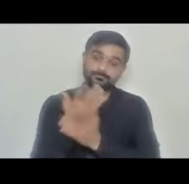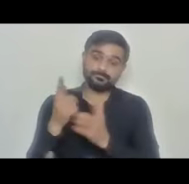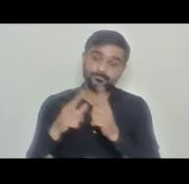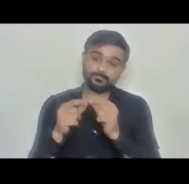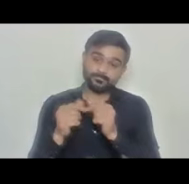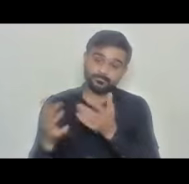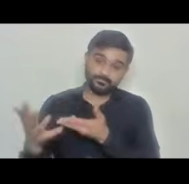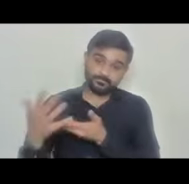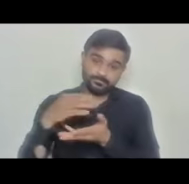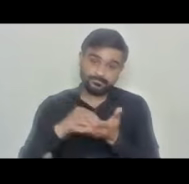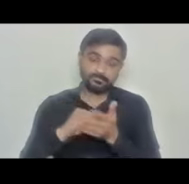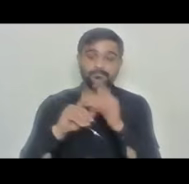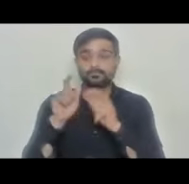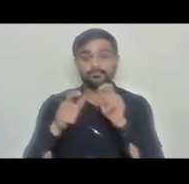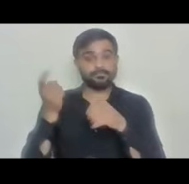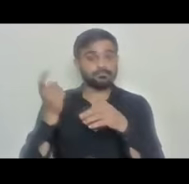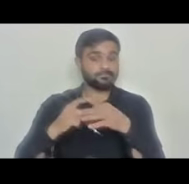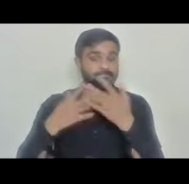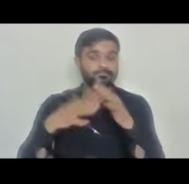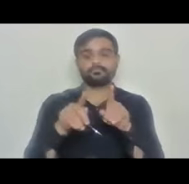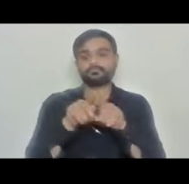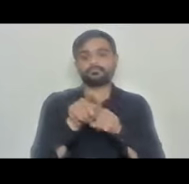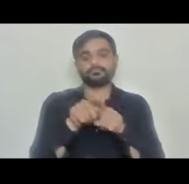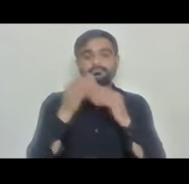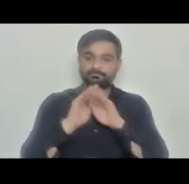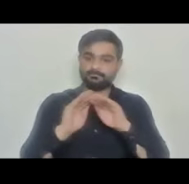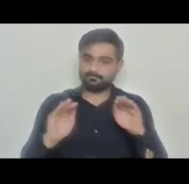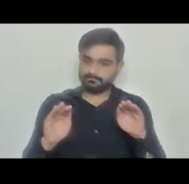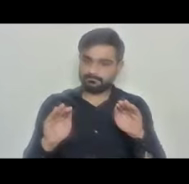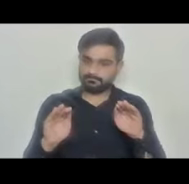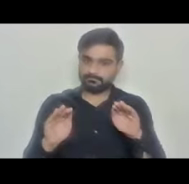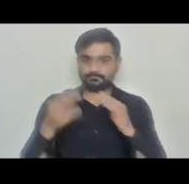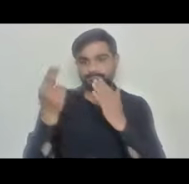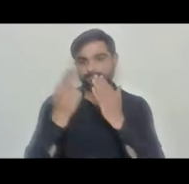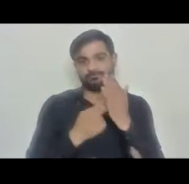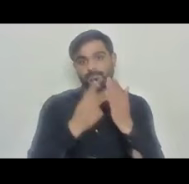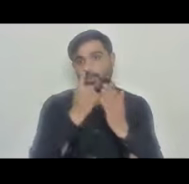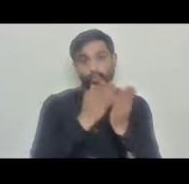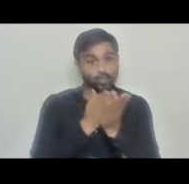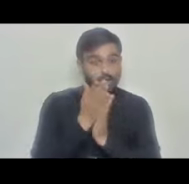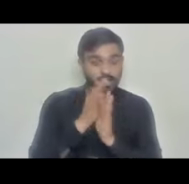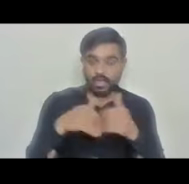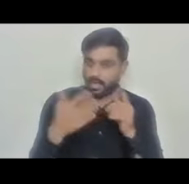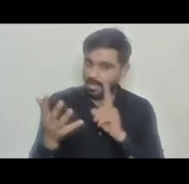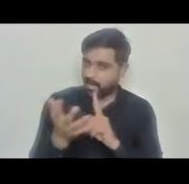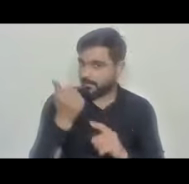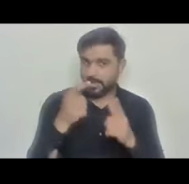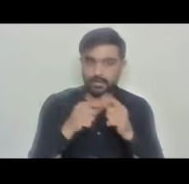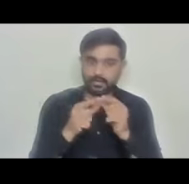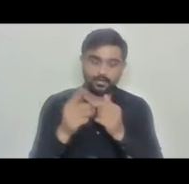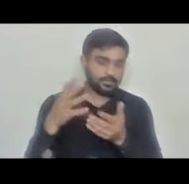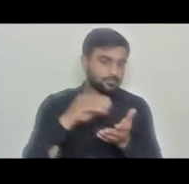are being employed nowadays. For example, with children, art is one of the ways through which data is